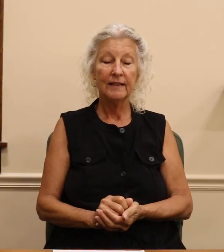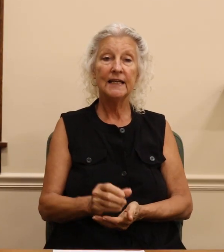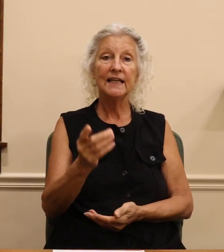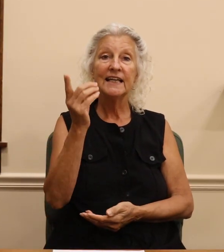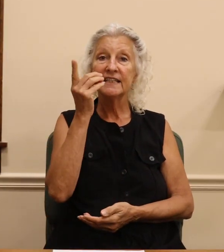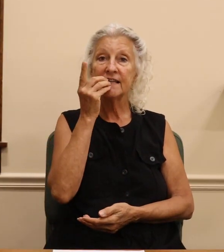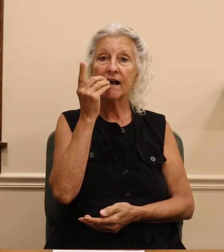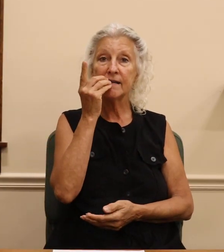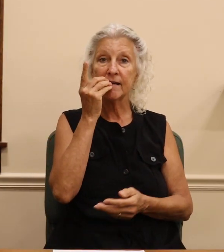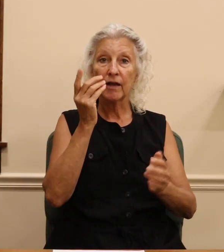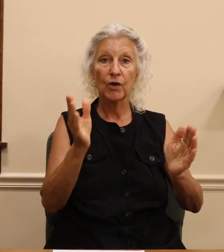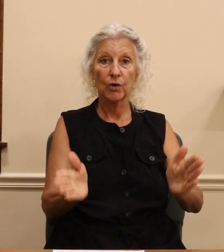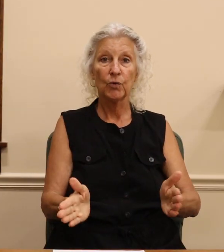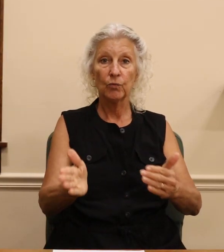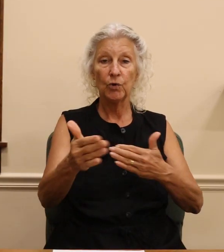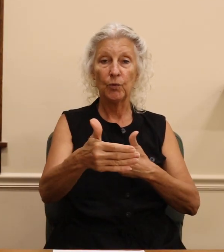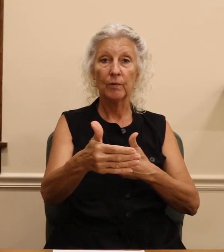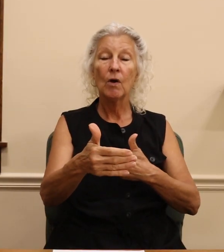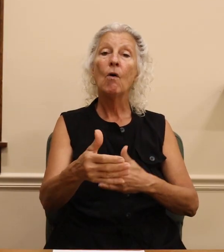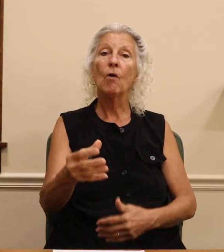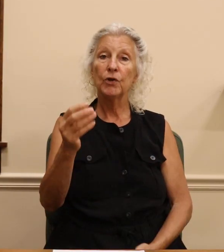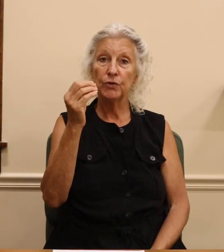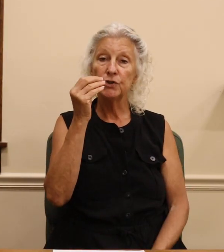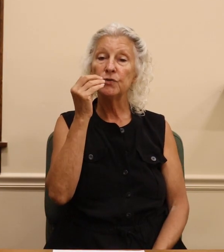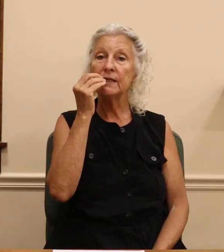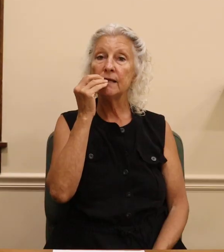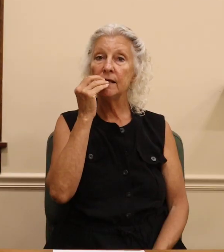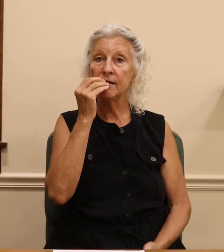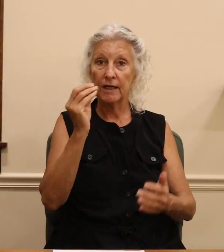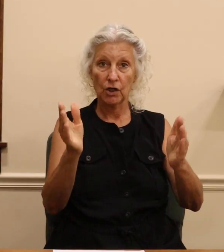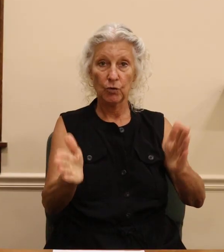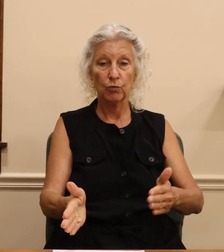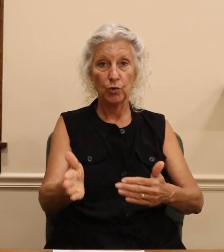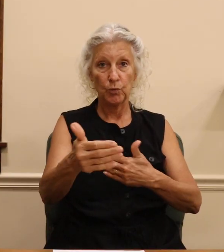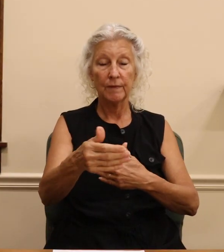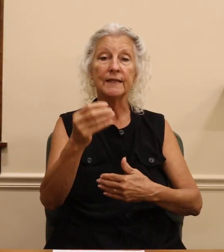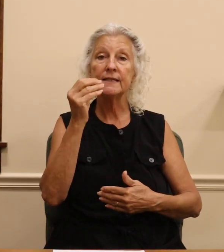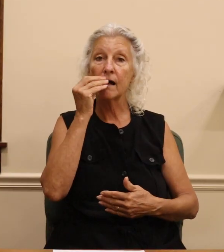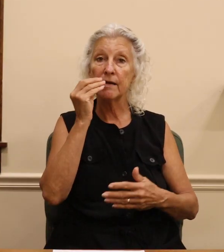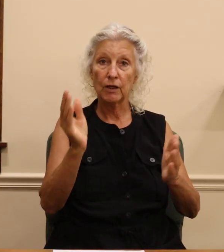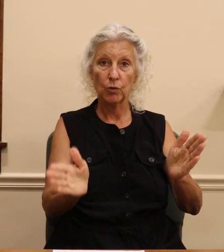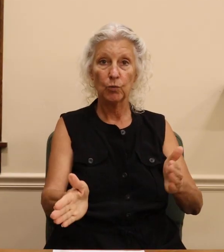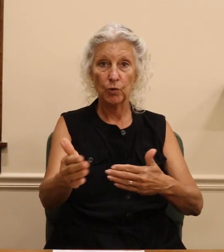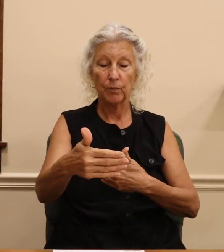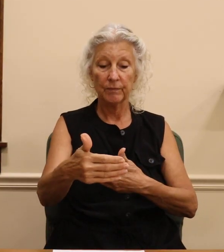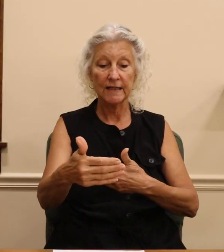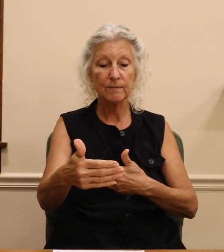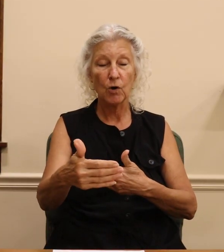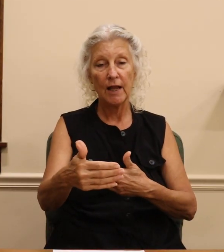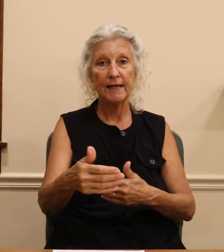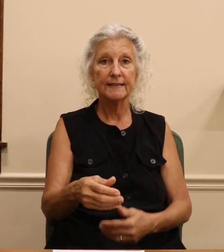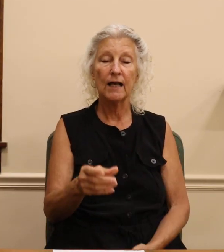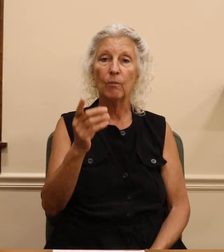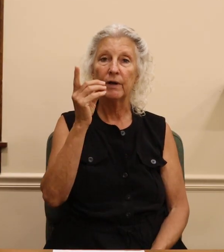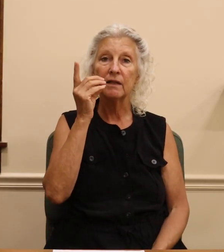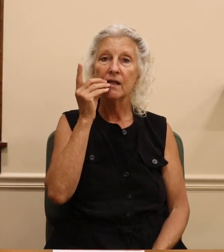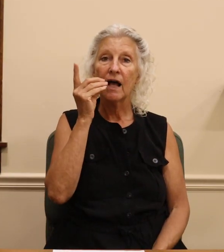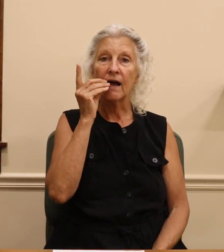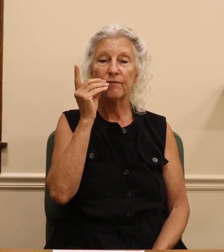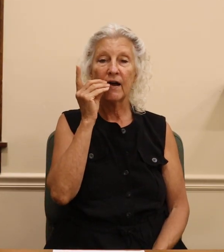The dining room, or you could do the eating room, the dining room. That's more ASL, but I find